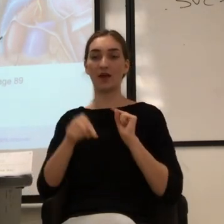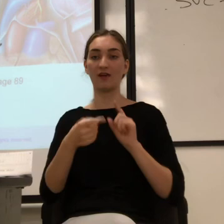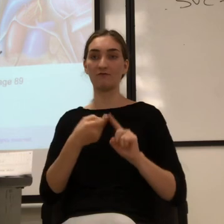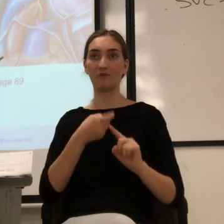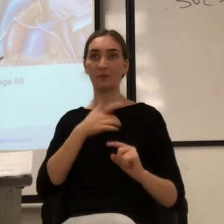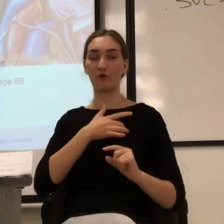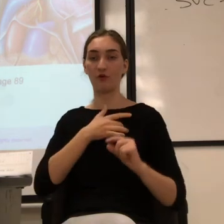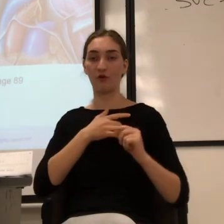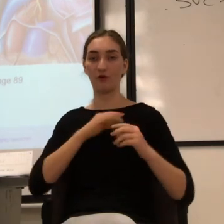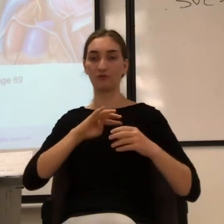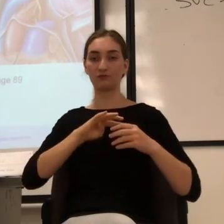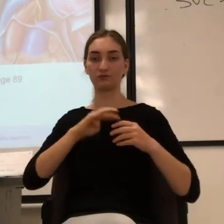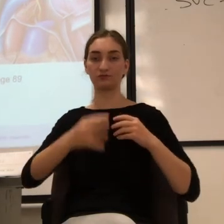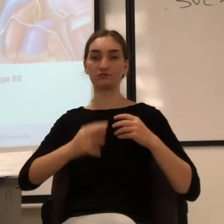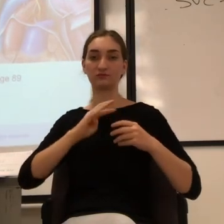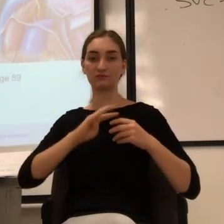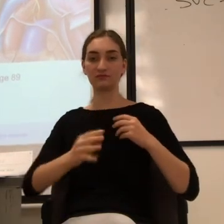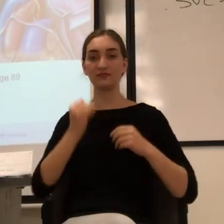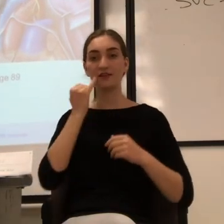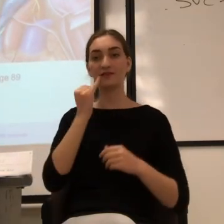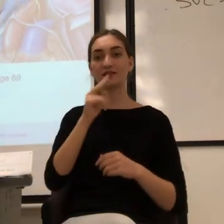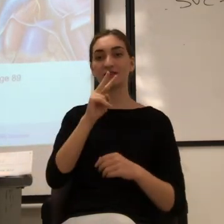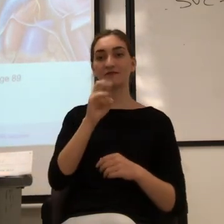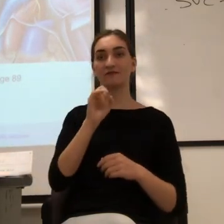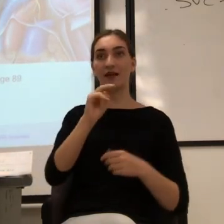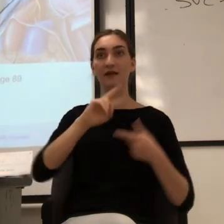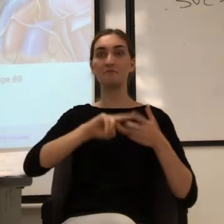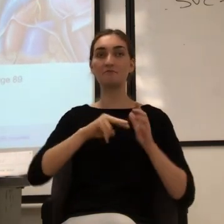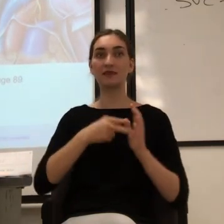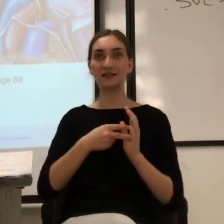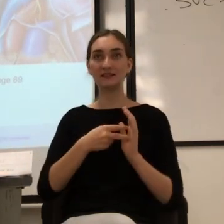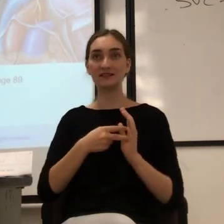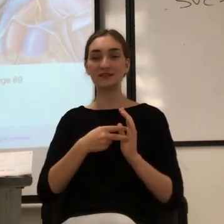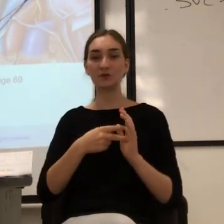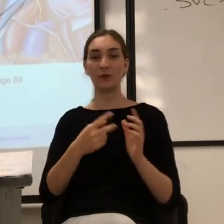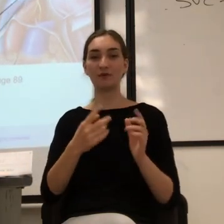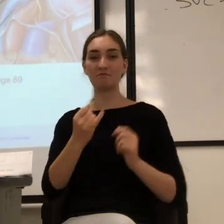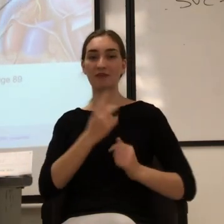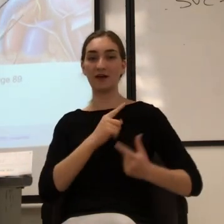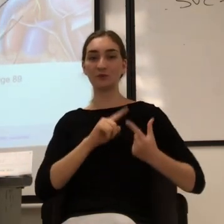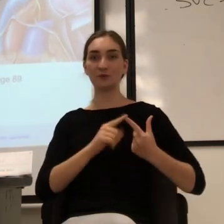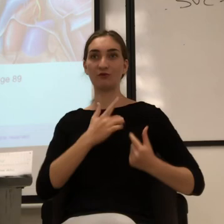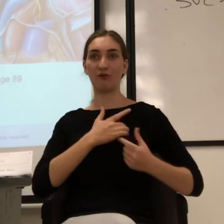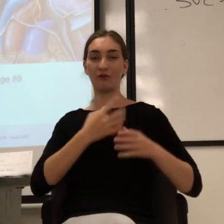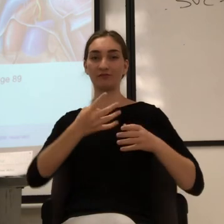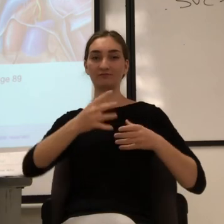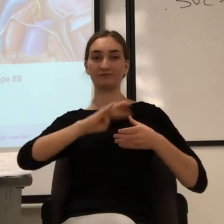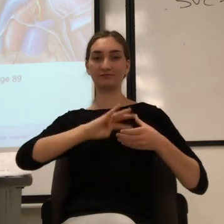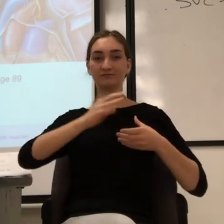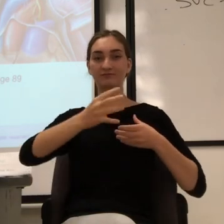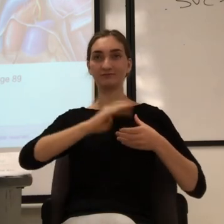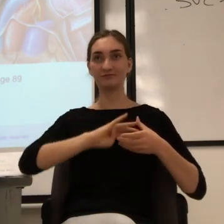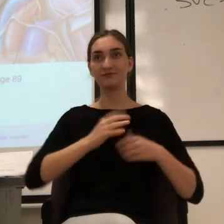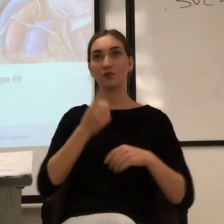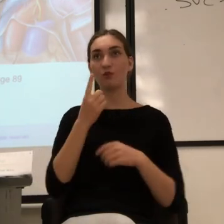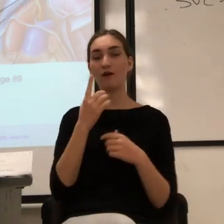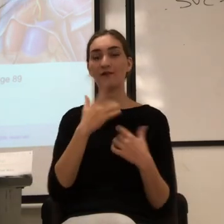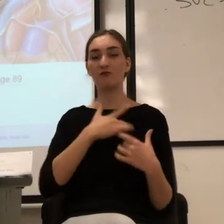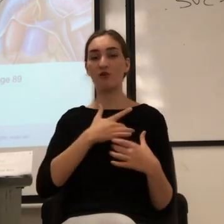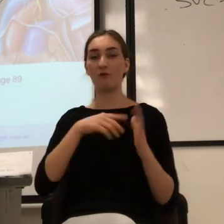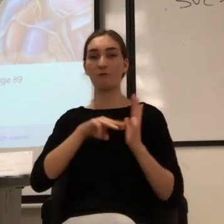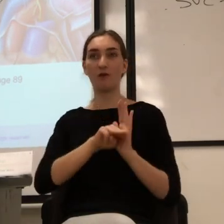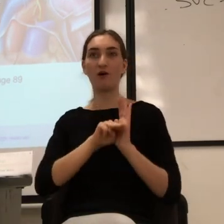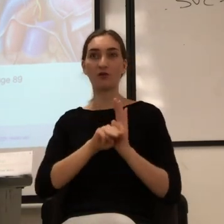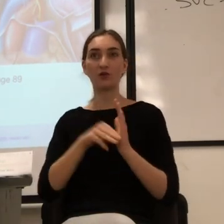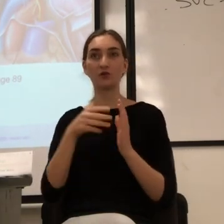flowing to the heart. Okay? There's some anatomy here I'd like you to know, these vessels. One of our heart models actually shows these vessels